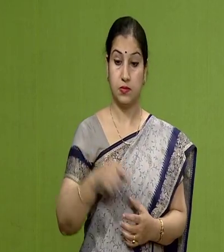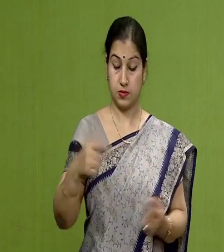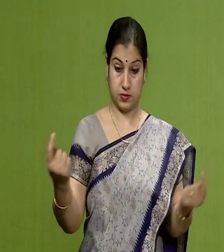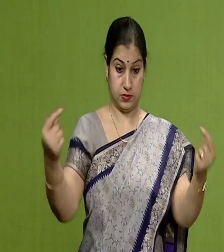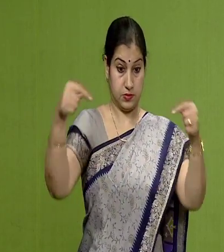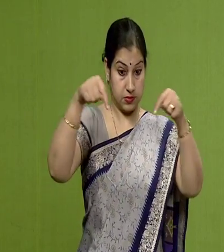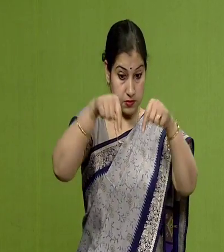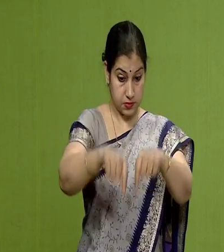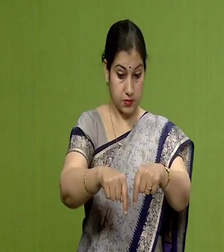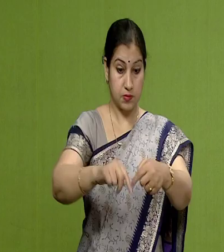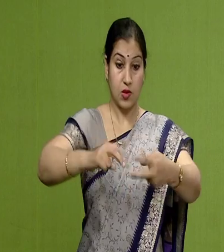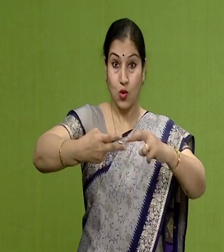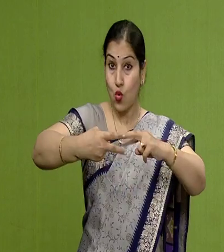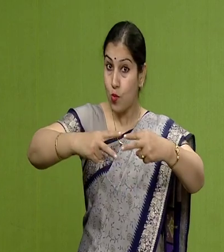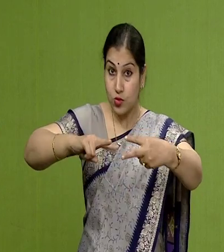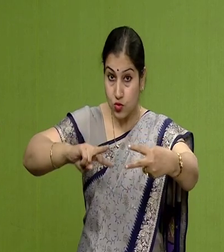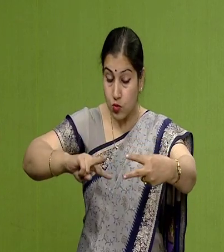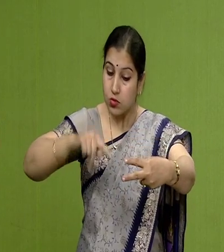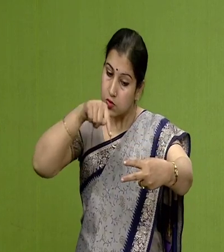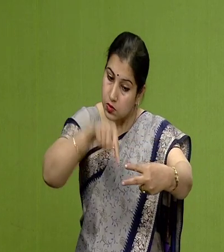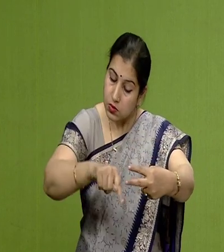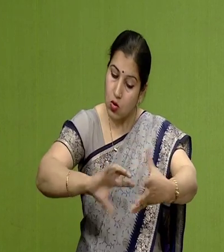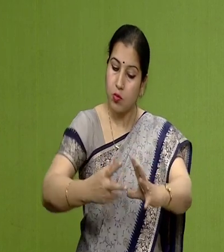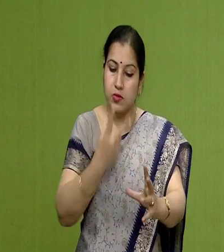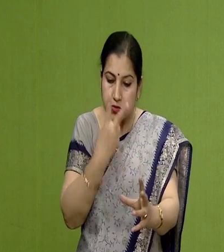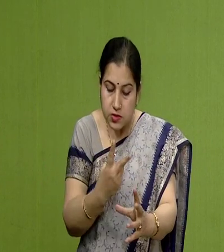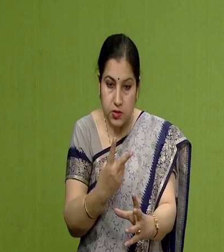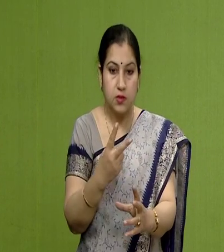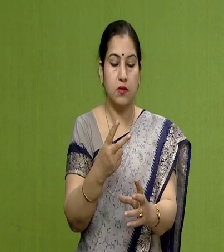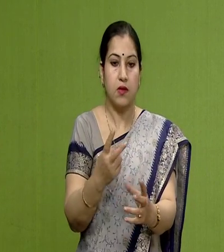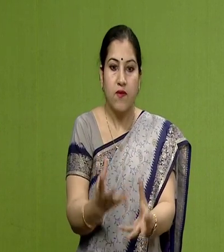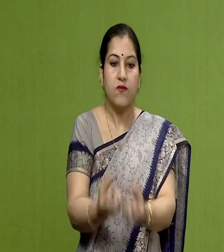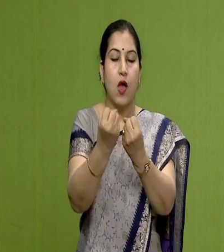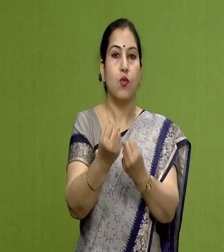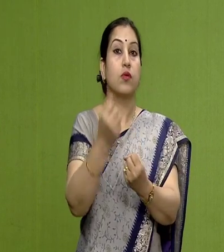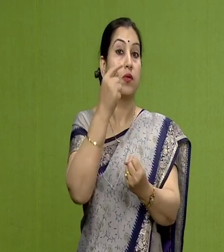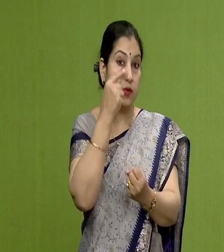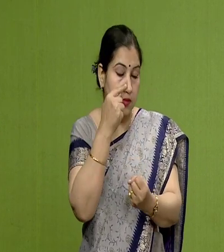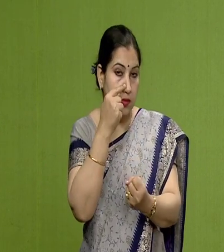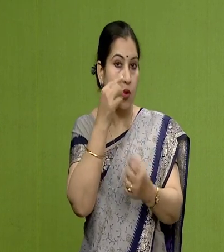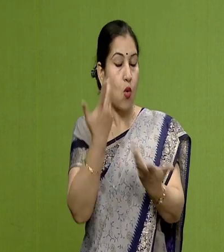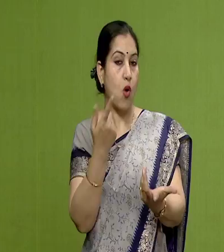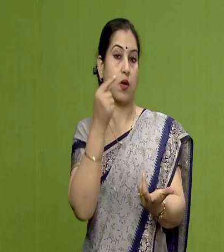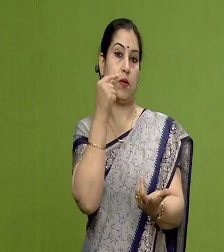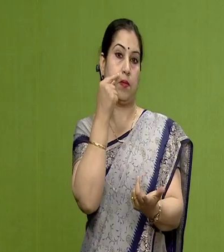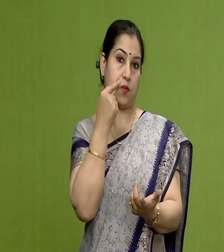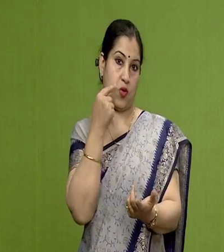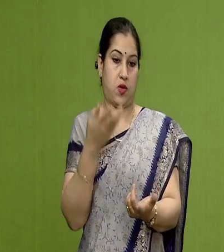combination of these chromosomes, which determines the sex of a newborn.